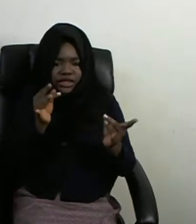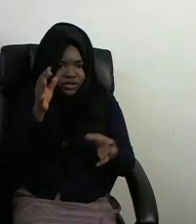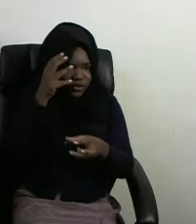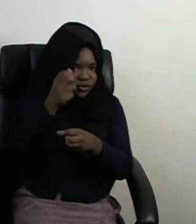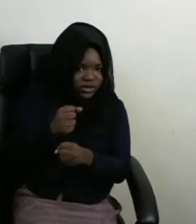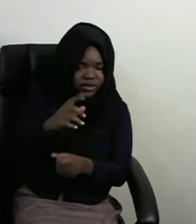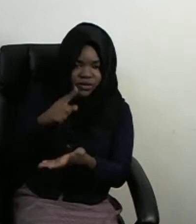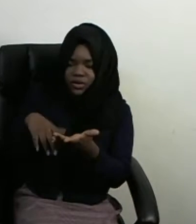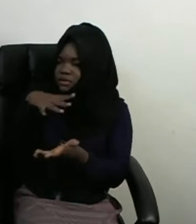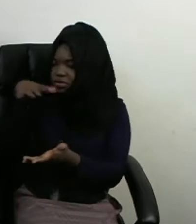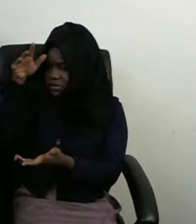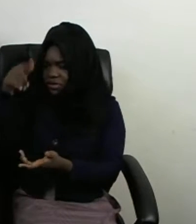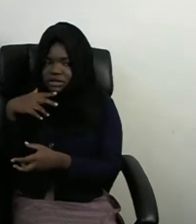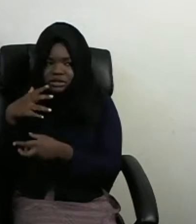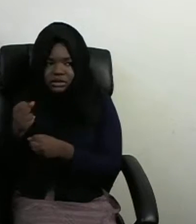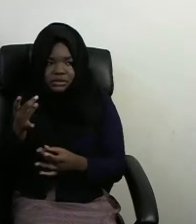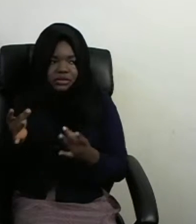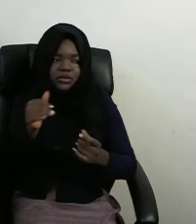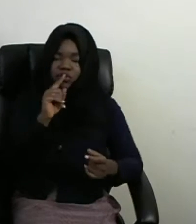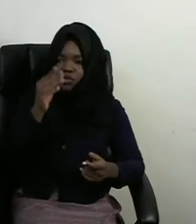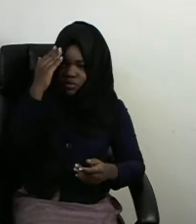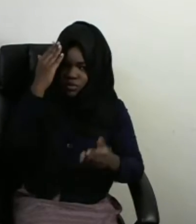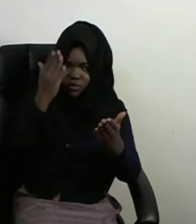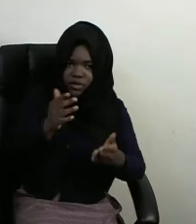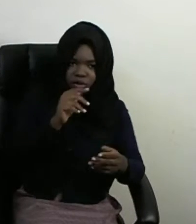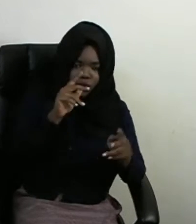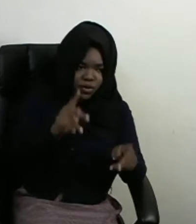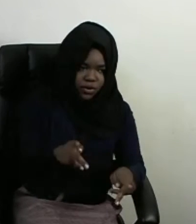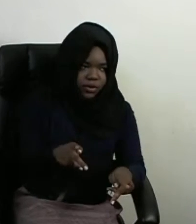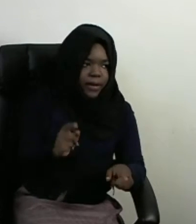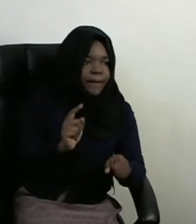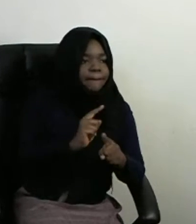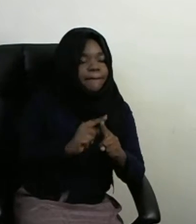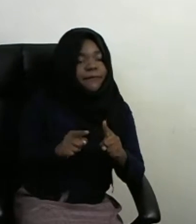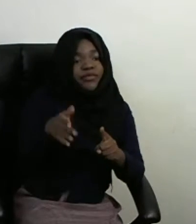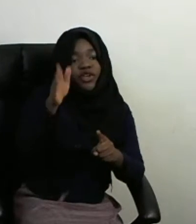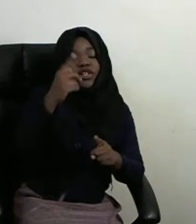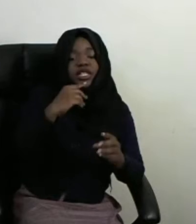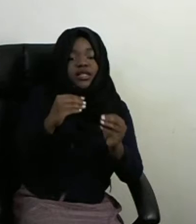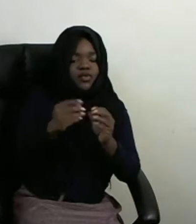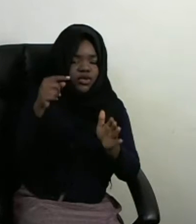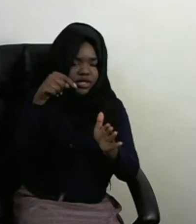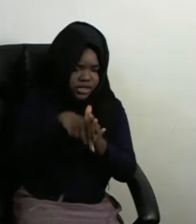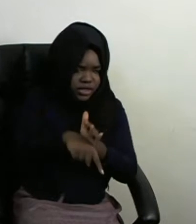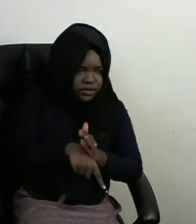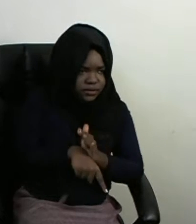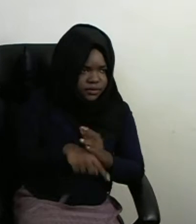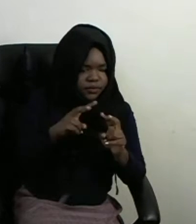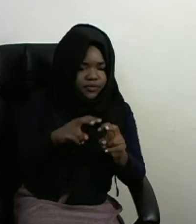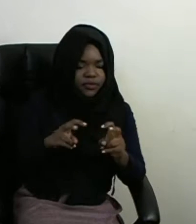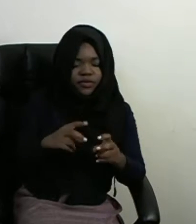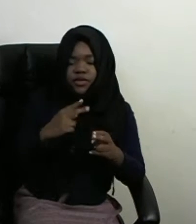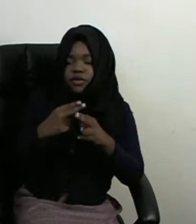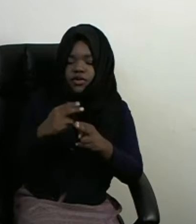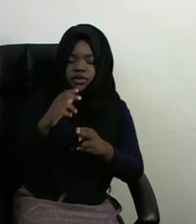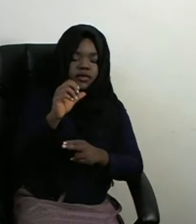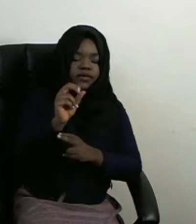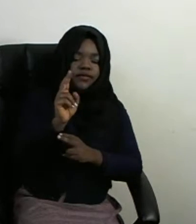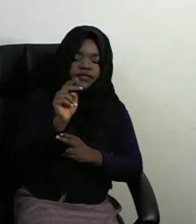trust. Okay? So Allah is saying, actually there is something deeper. It's a